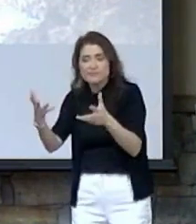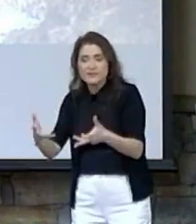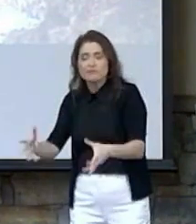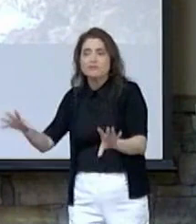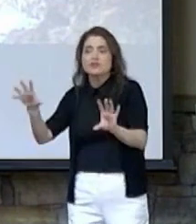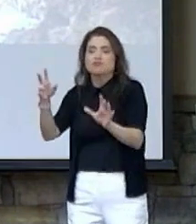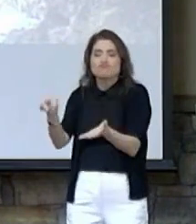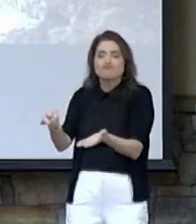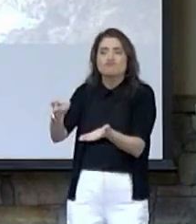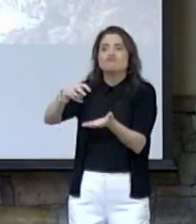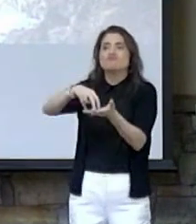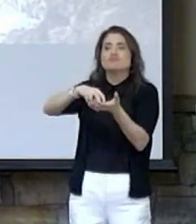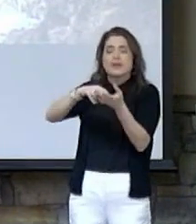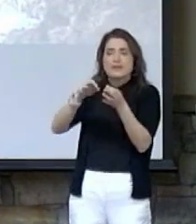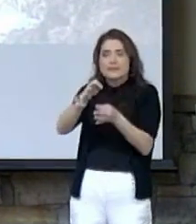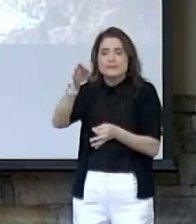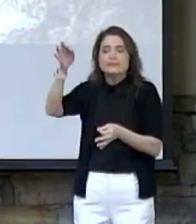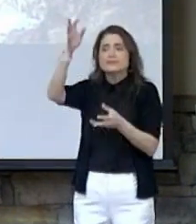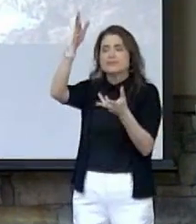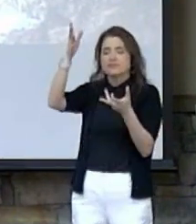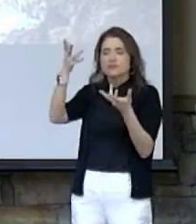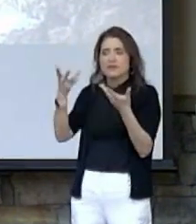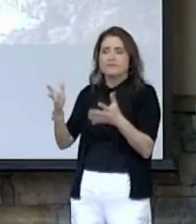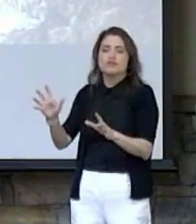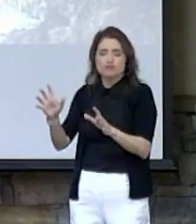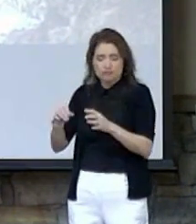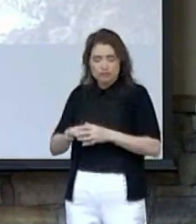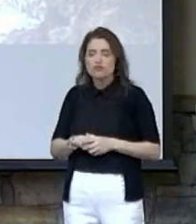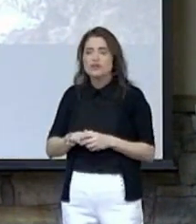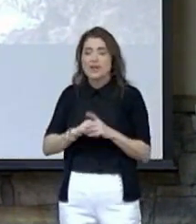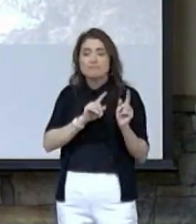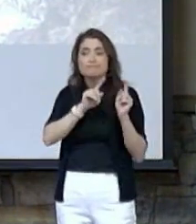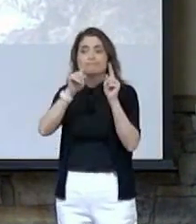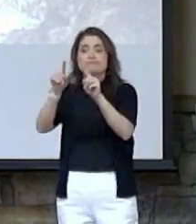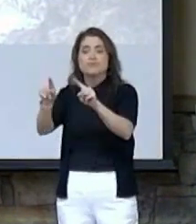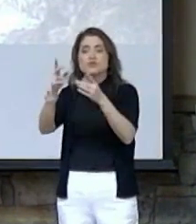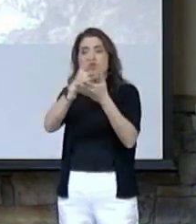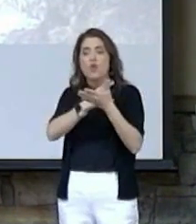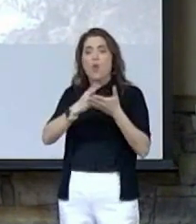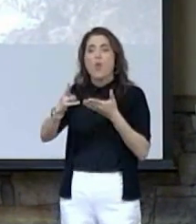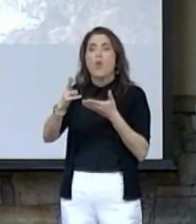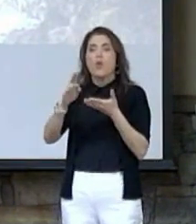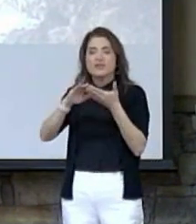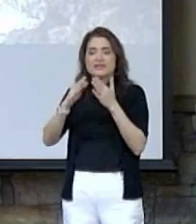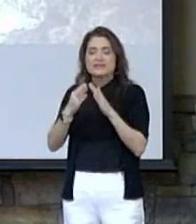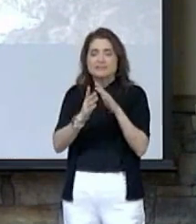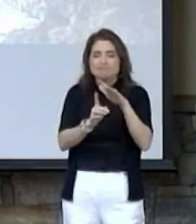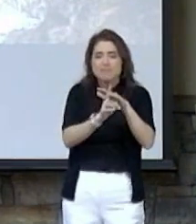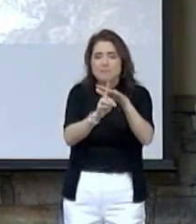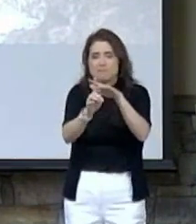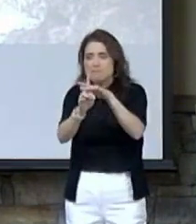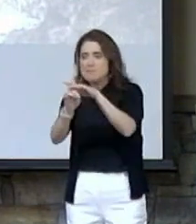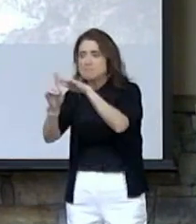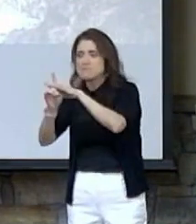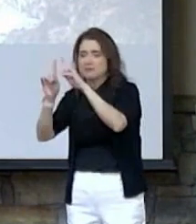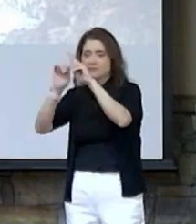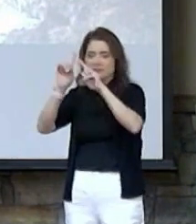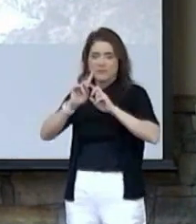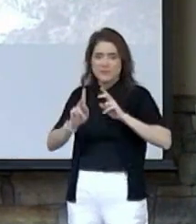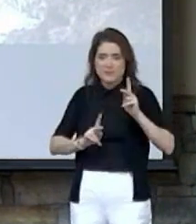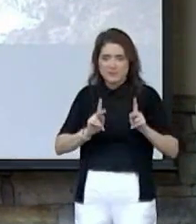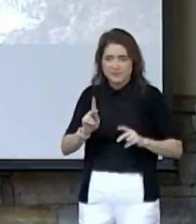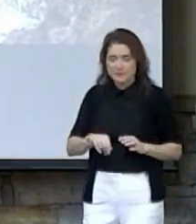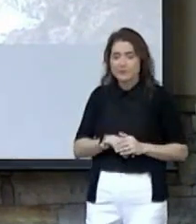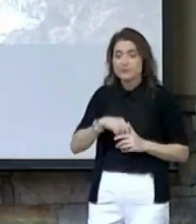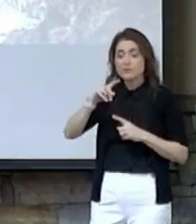coming out of the tombs after his resurrection, they went into the holy city and appeared to many. When the centurion